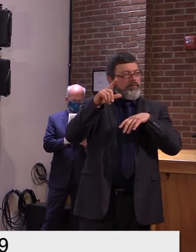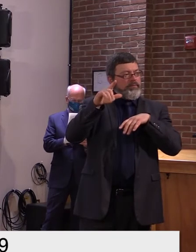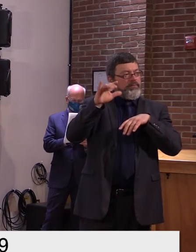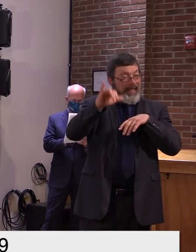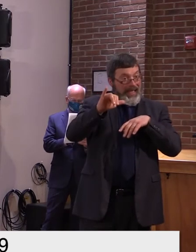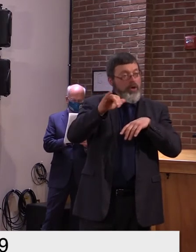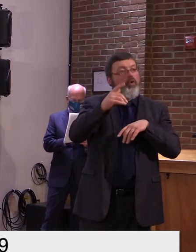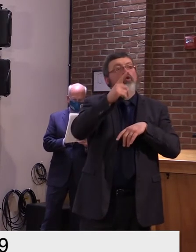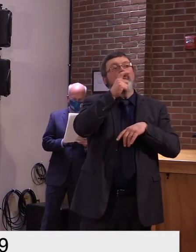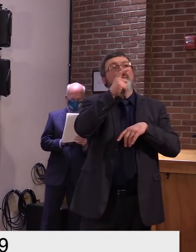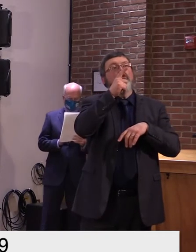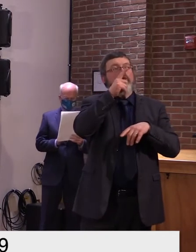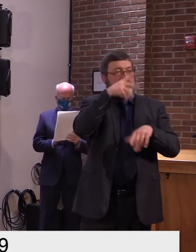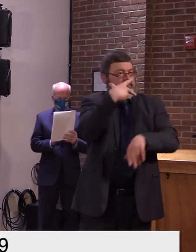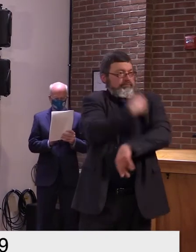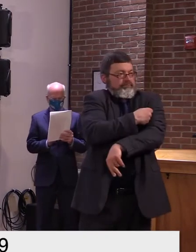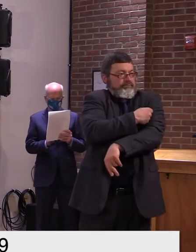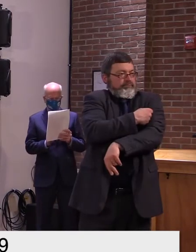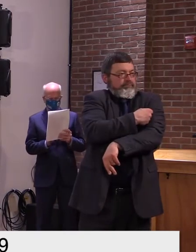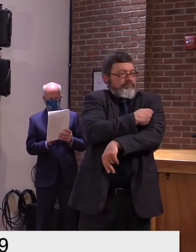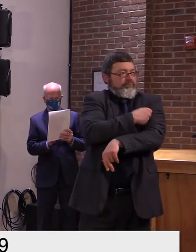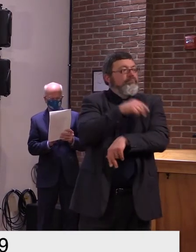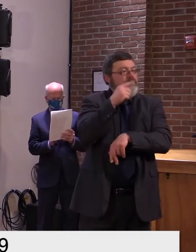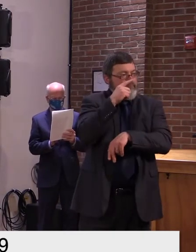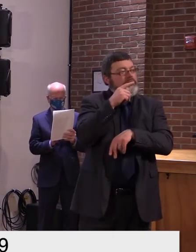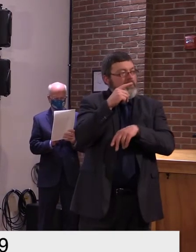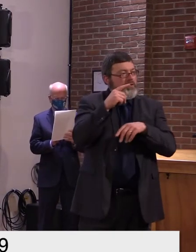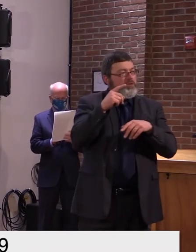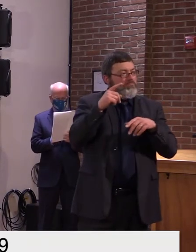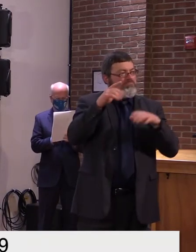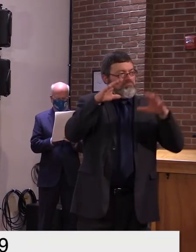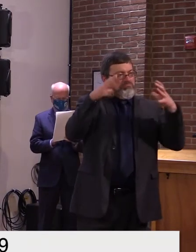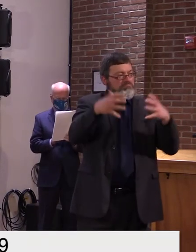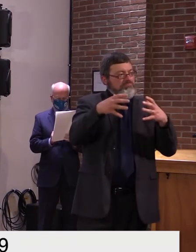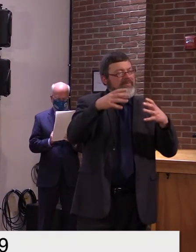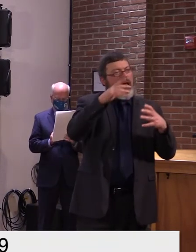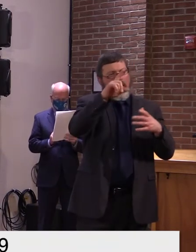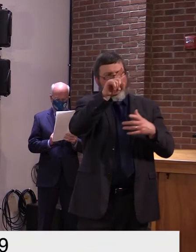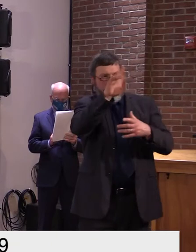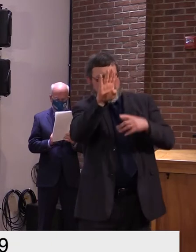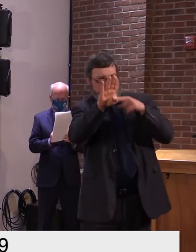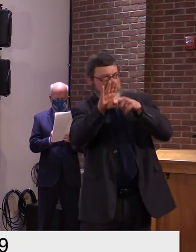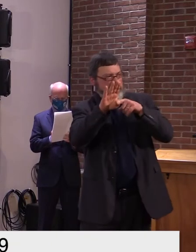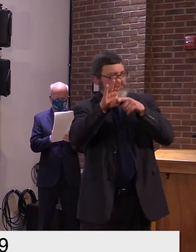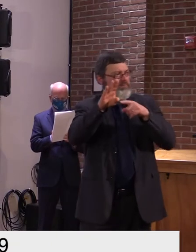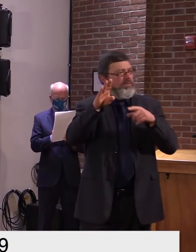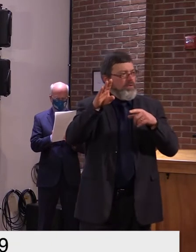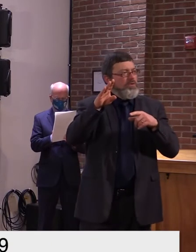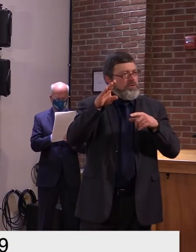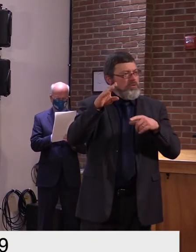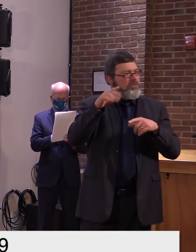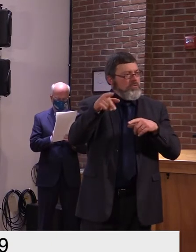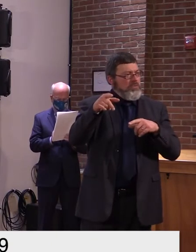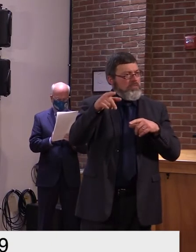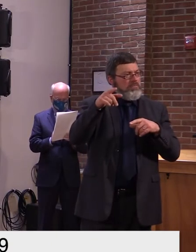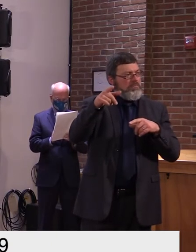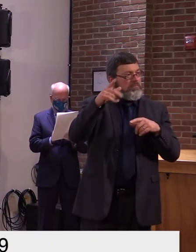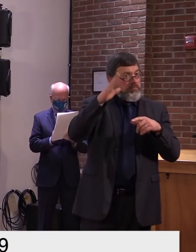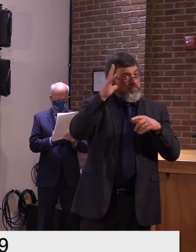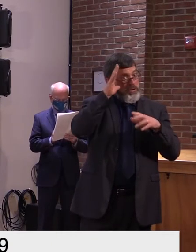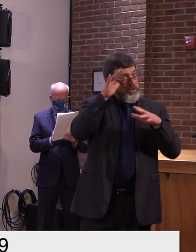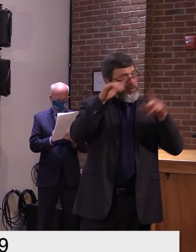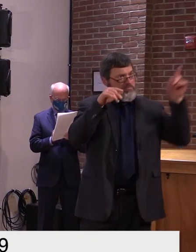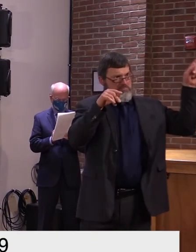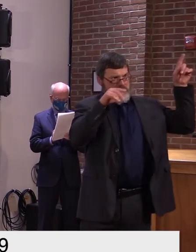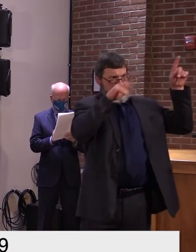expect that Vermont is going to stray much from this recommendation, or are there any